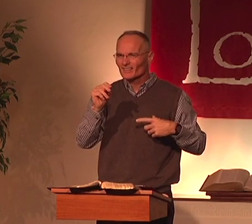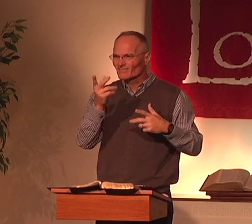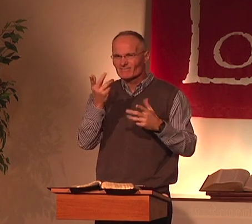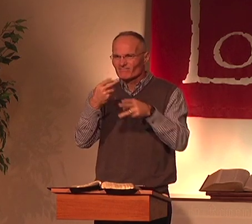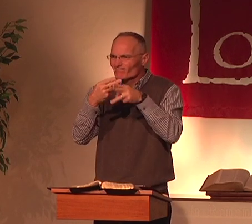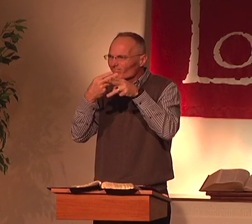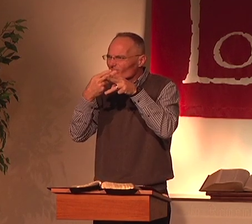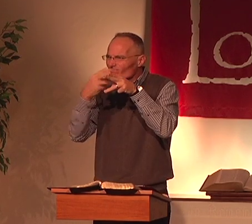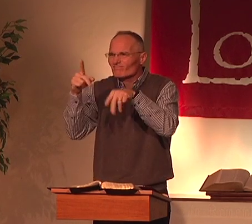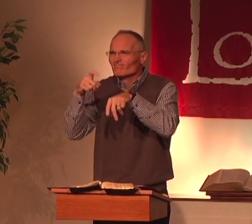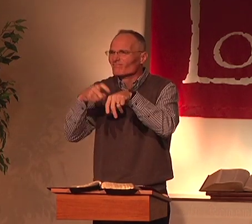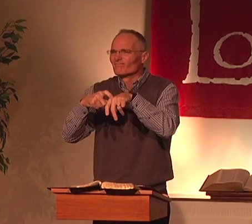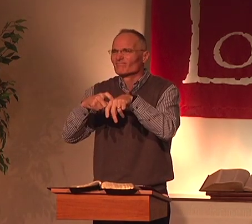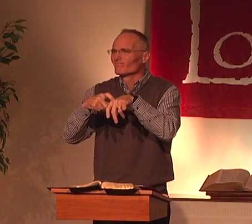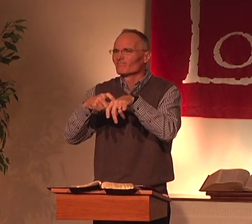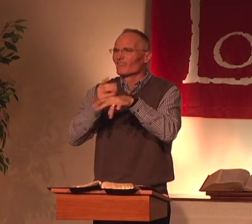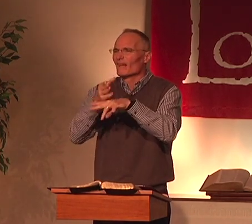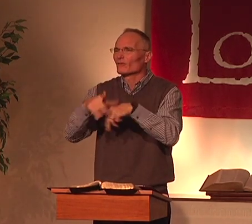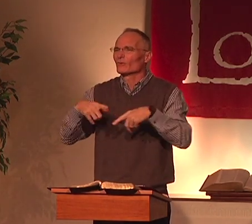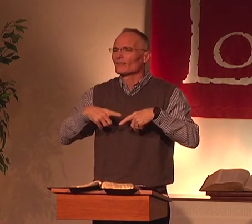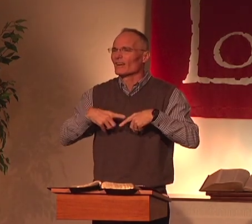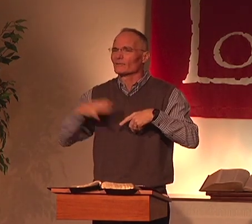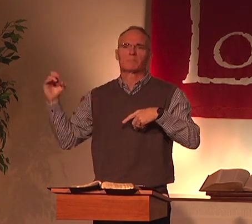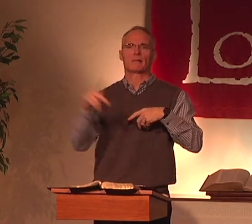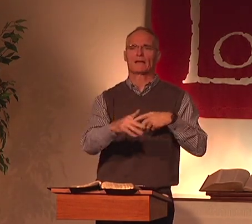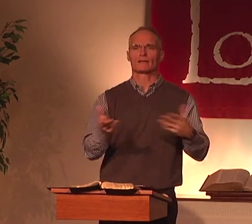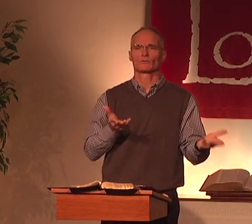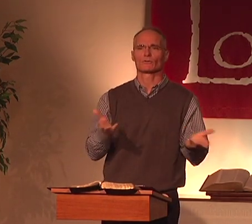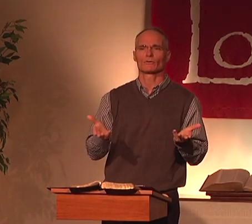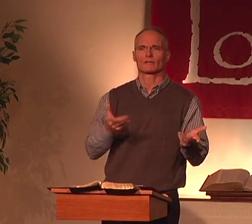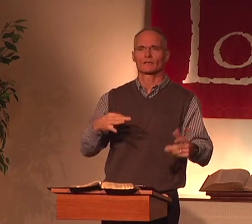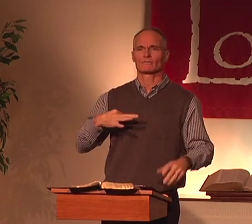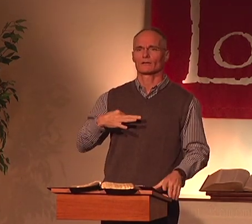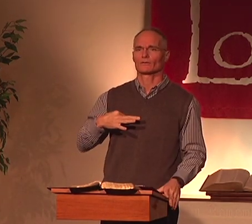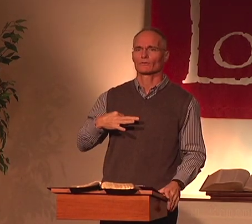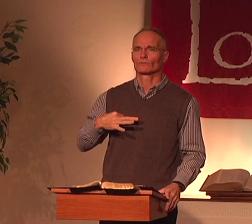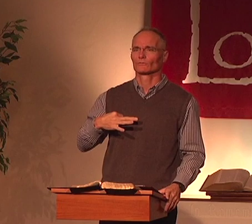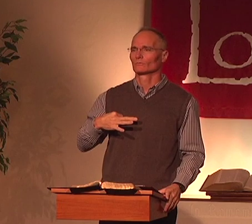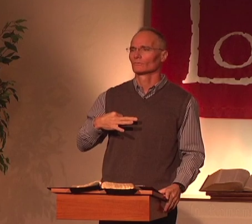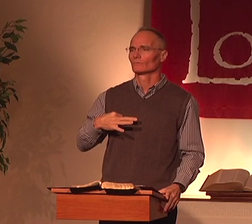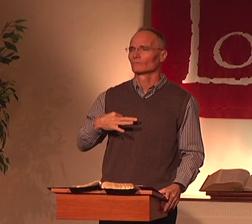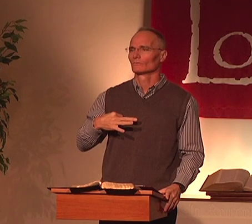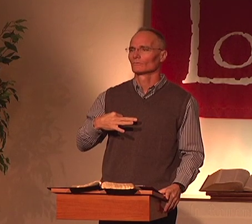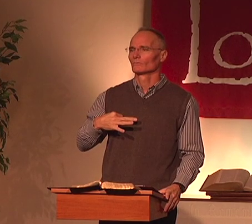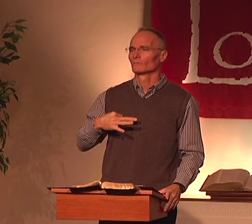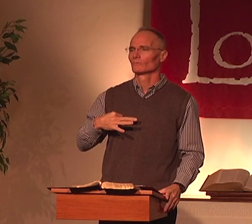And then Just a Short time After his Retirement He was Back here Serving Again As a Volunteer